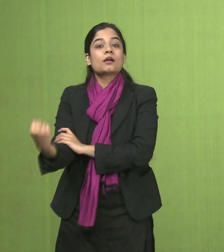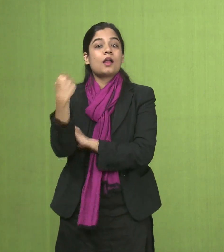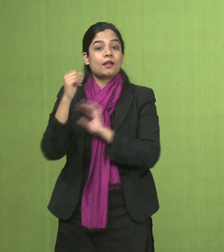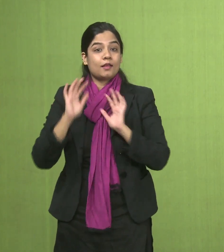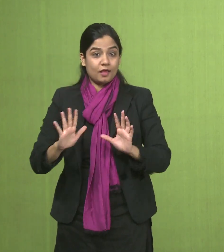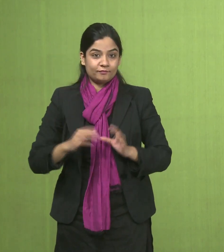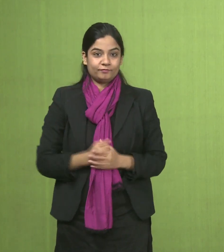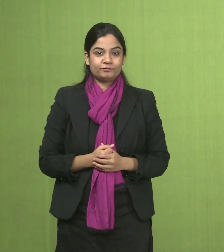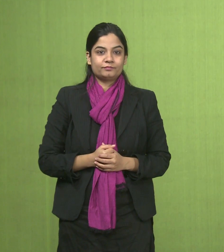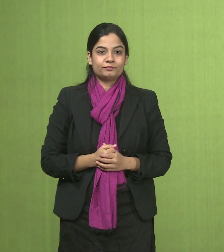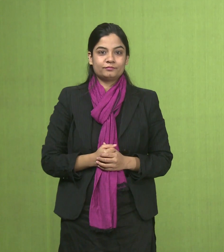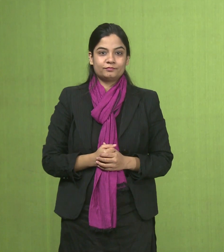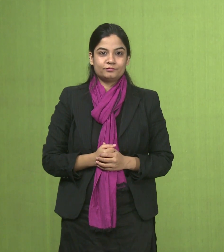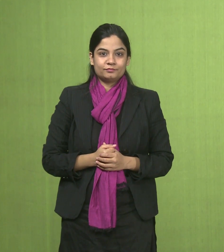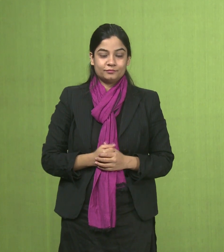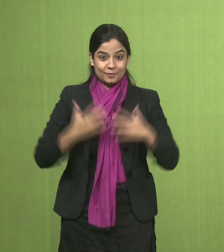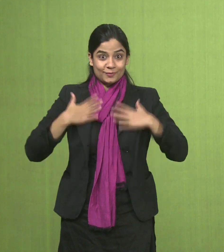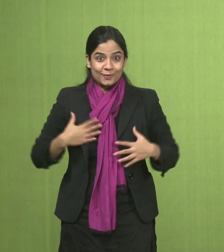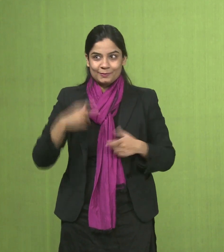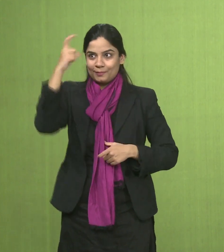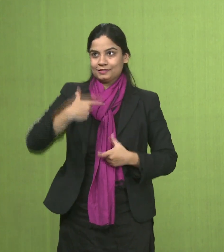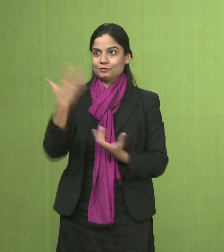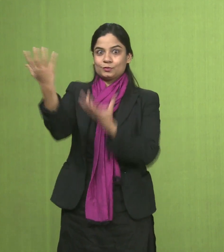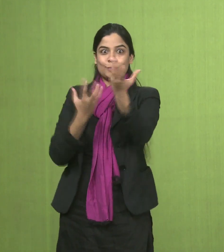right to consumer education,